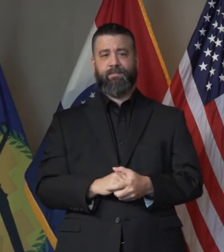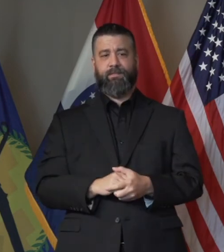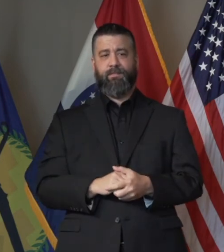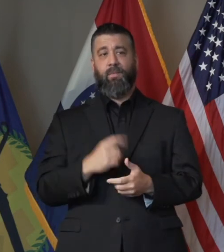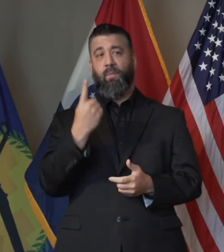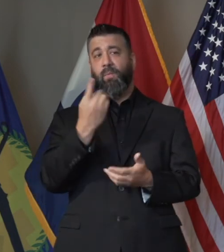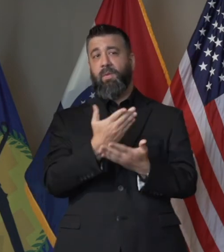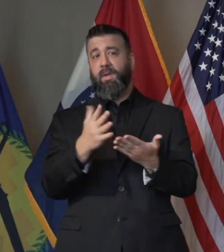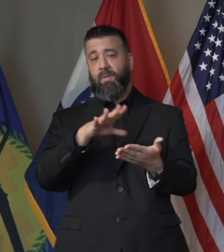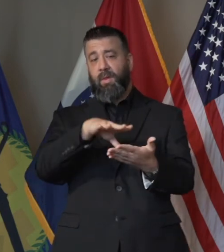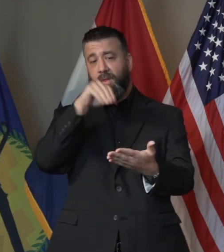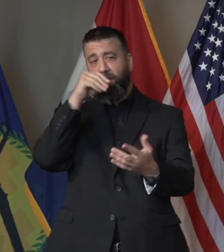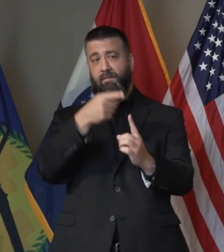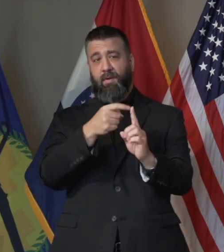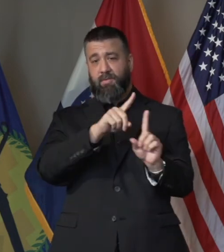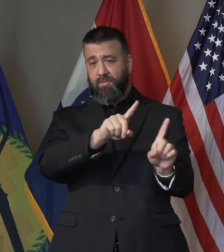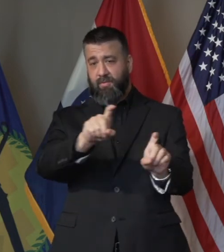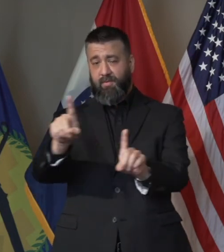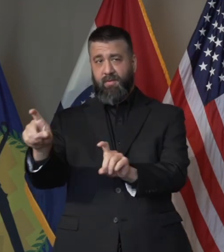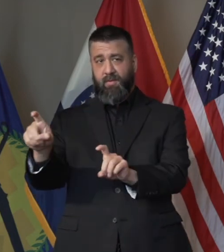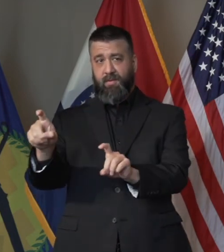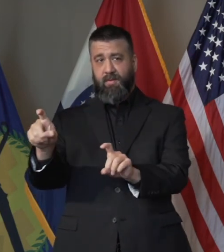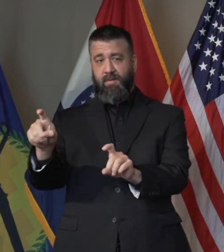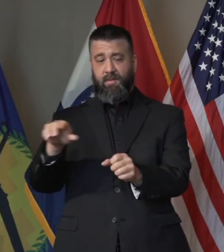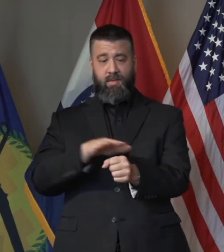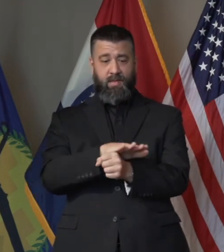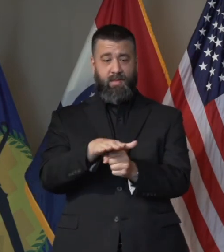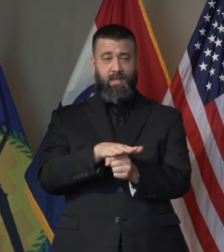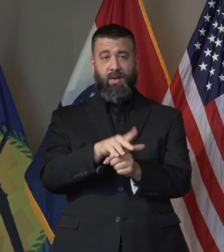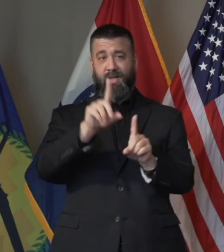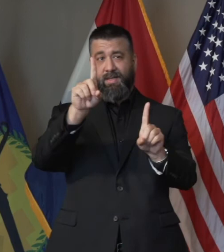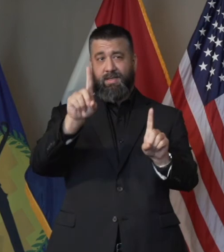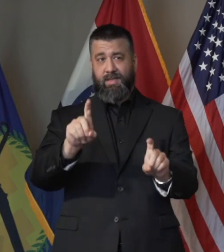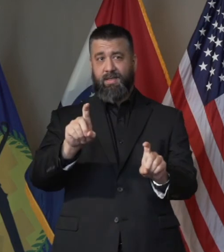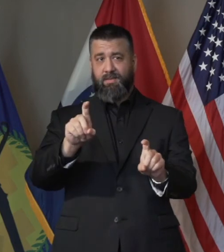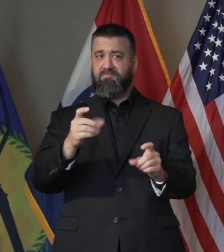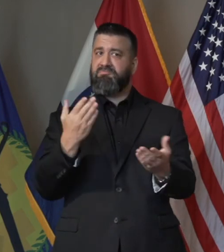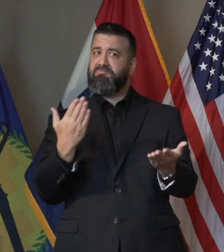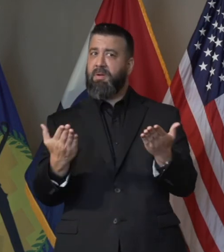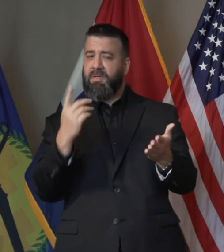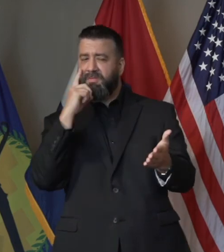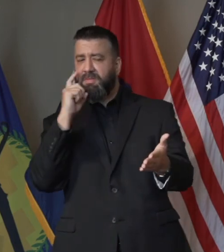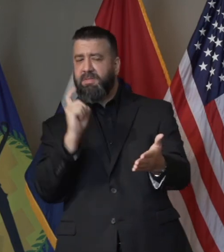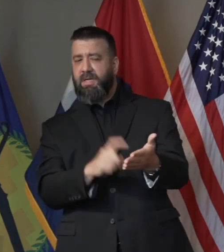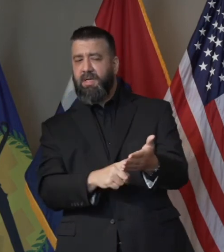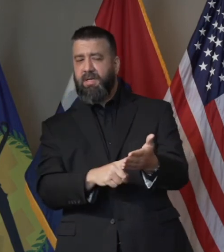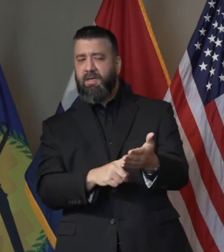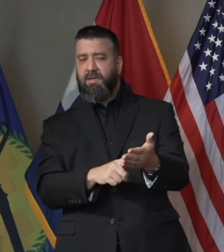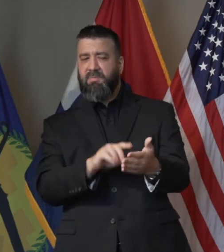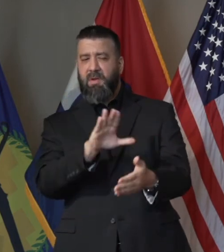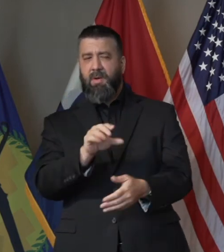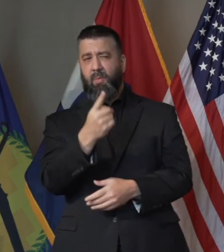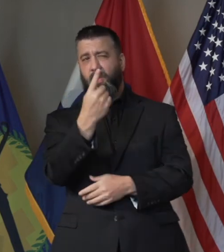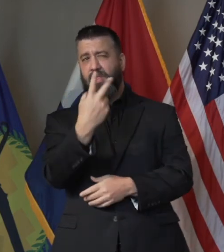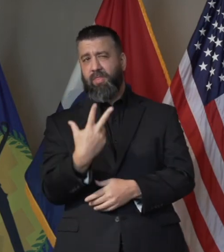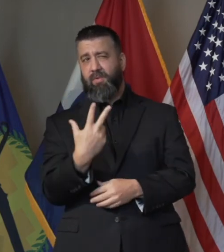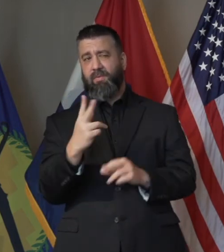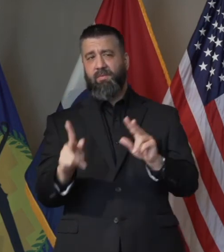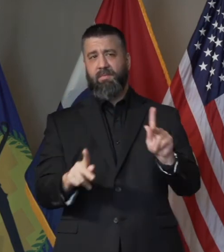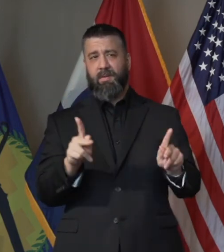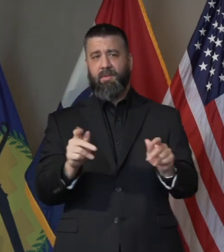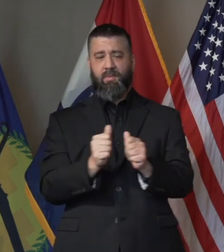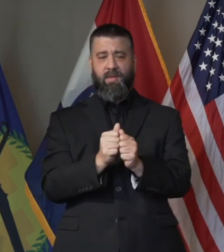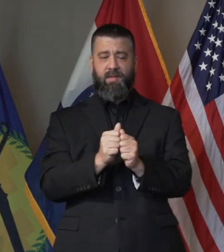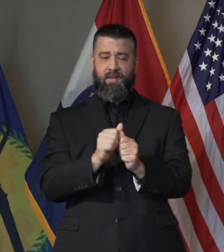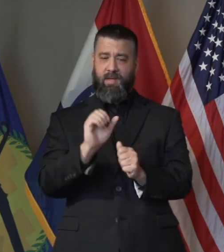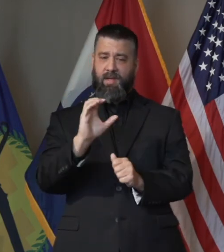the survey is that the county testing efforts are probably detecting no more than a third of people with